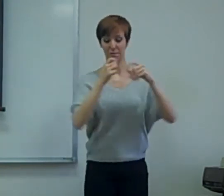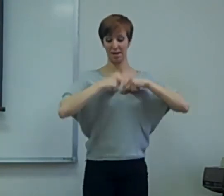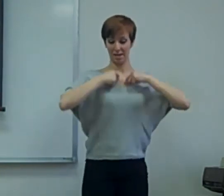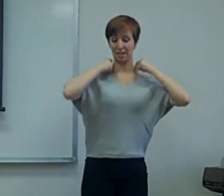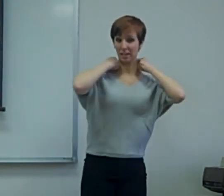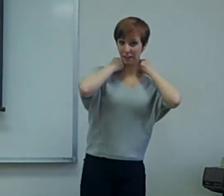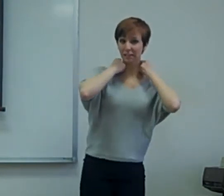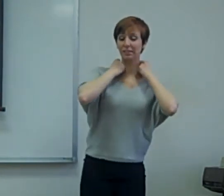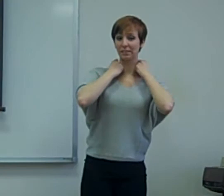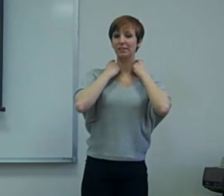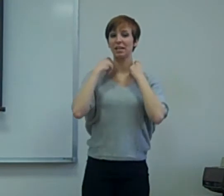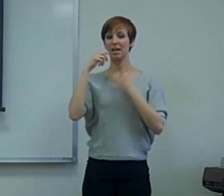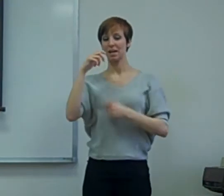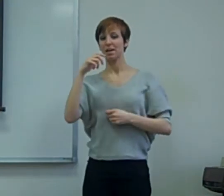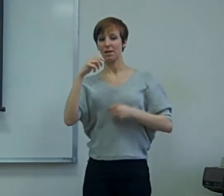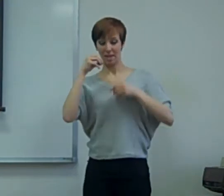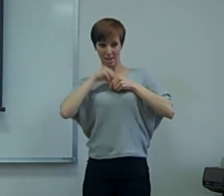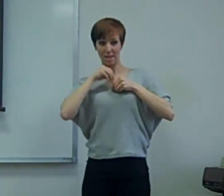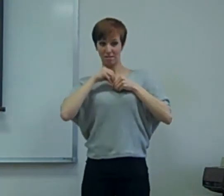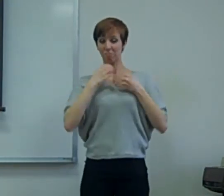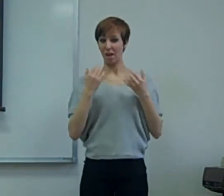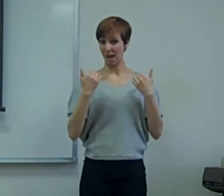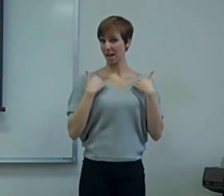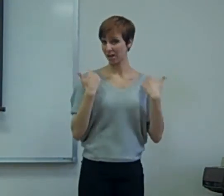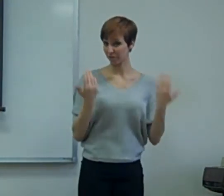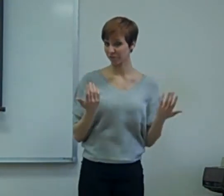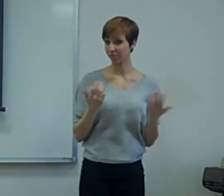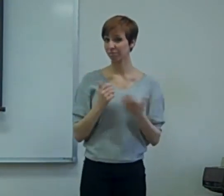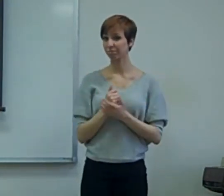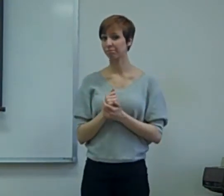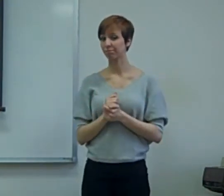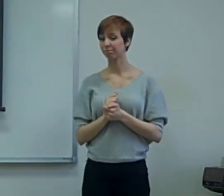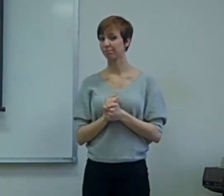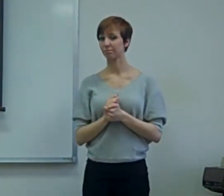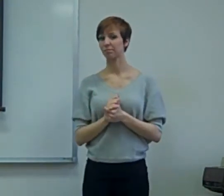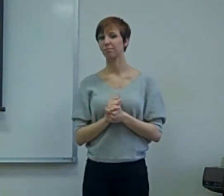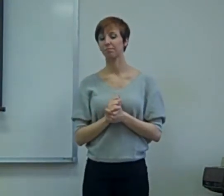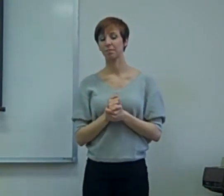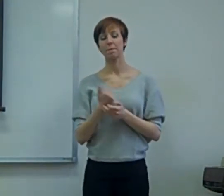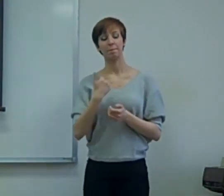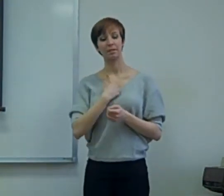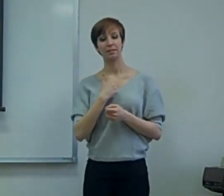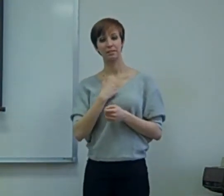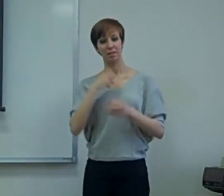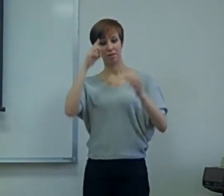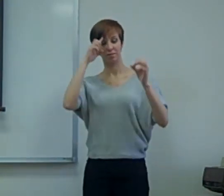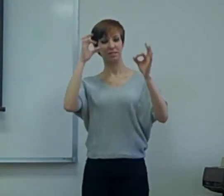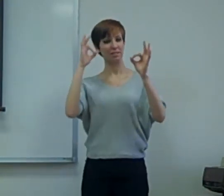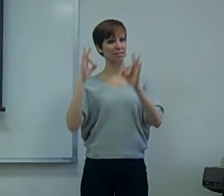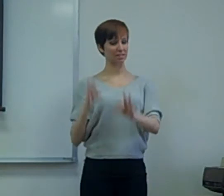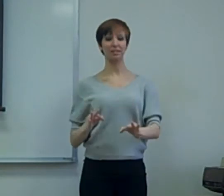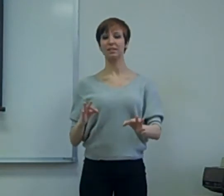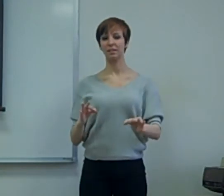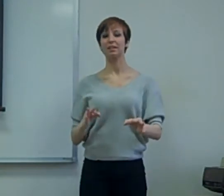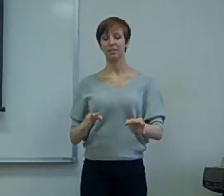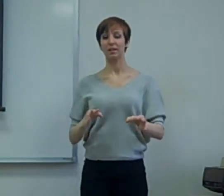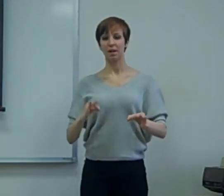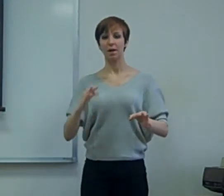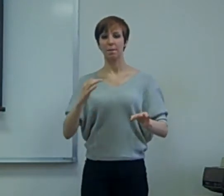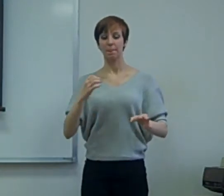so she gets to take her brother wherever she wants to go. And then I decided that because his life was struck down so young, that he didn't get to